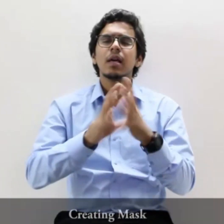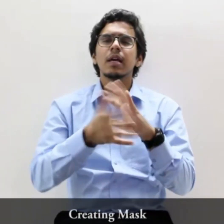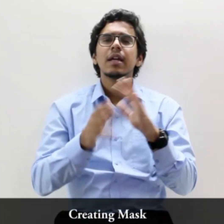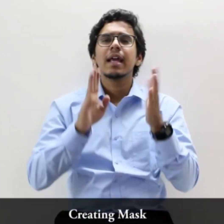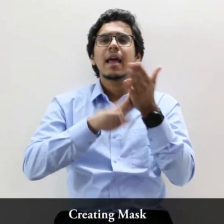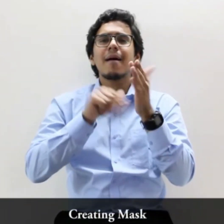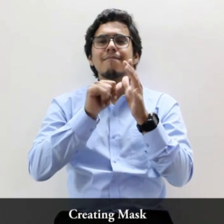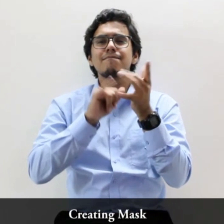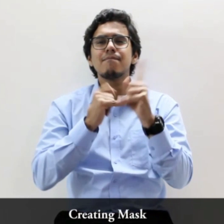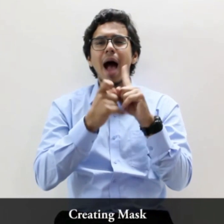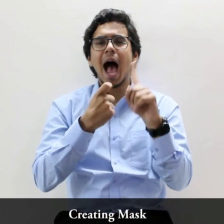Creating mask.